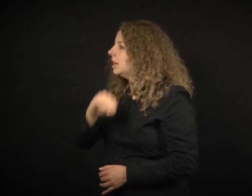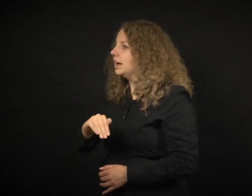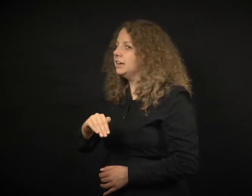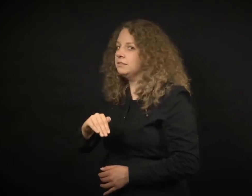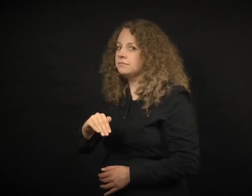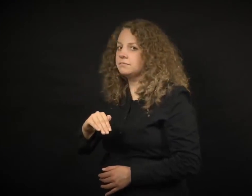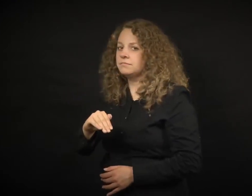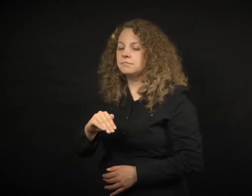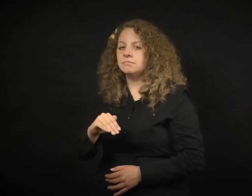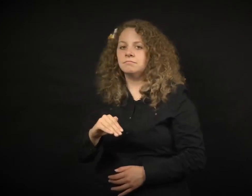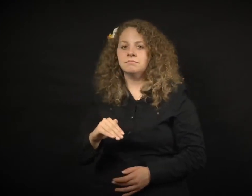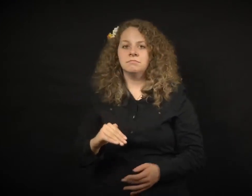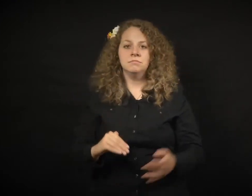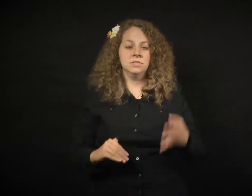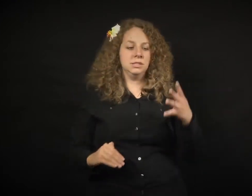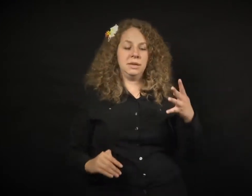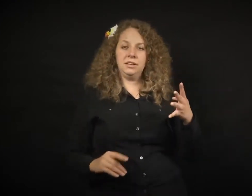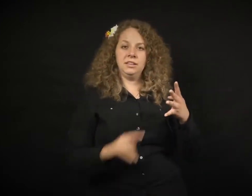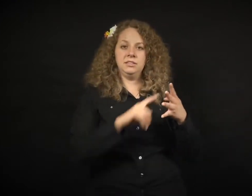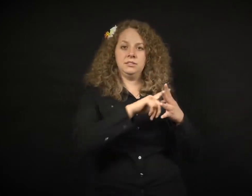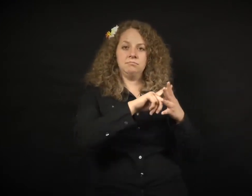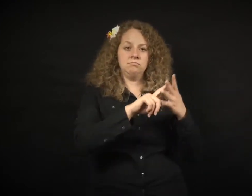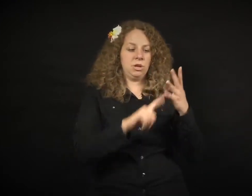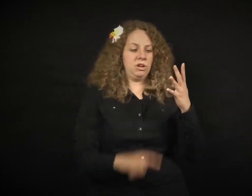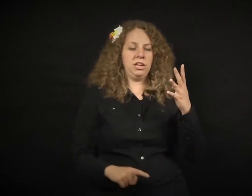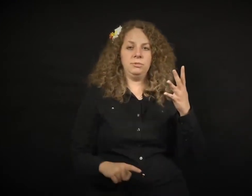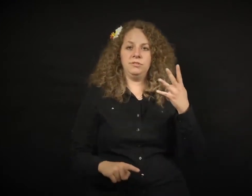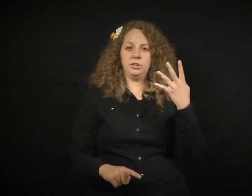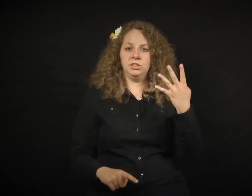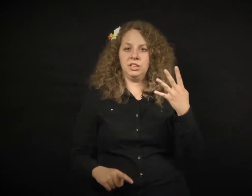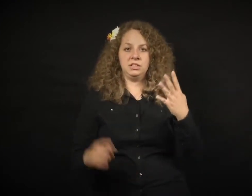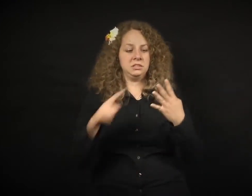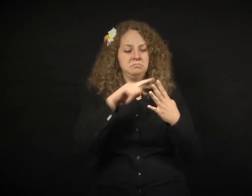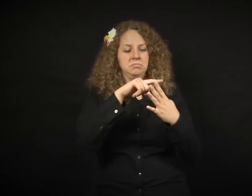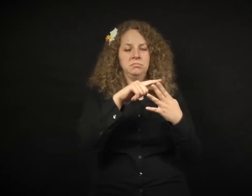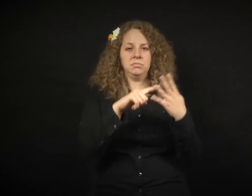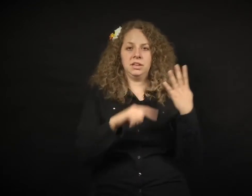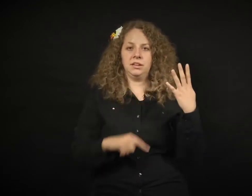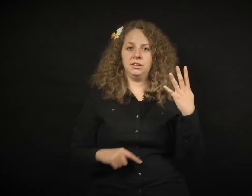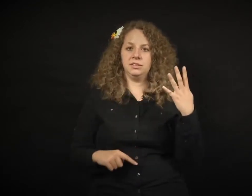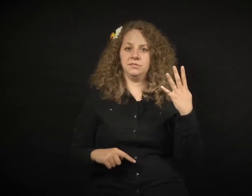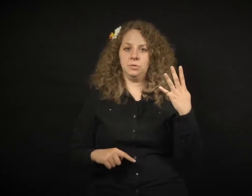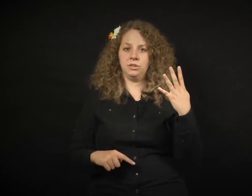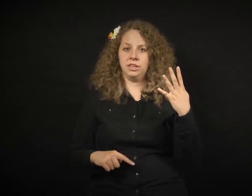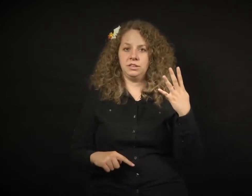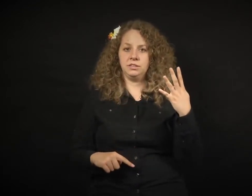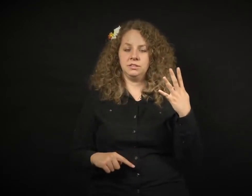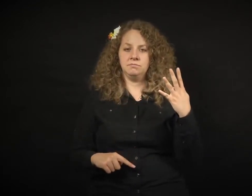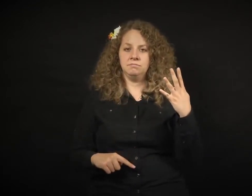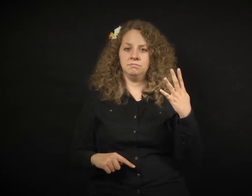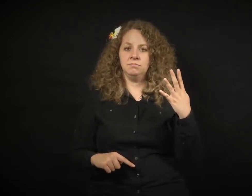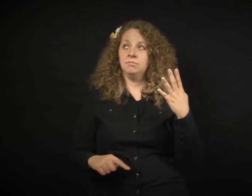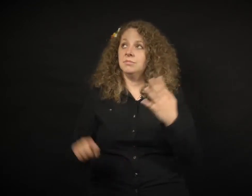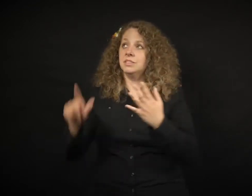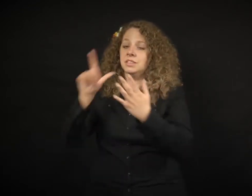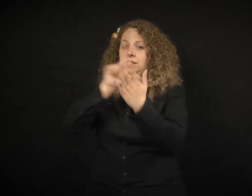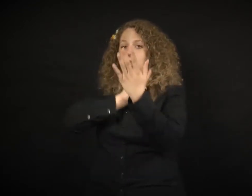Lie. To make a list on your hand and refer to things, like a list of 4 things. Sign